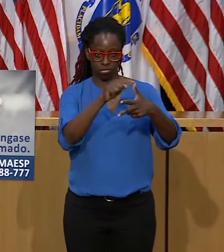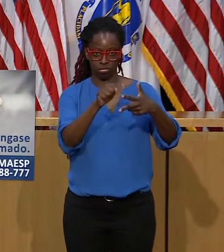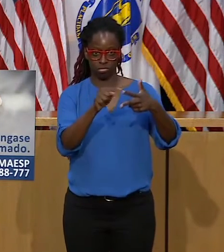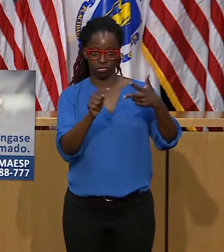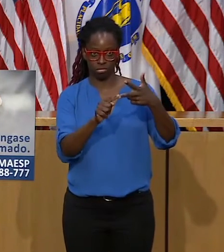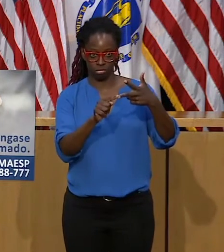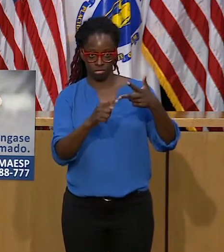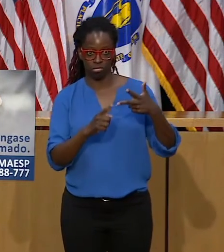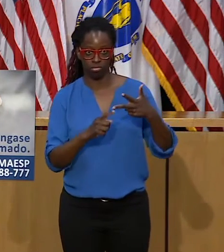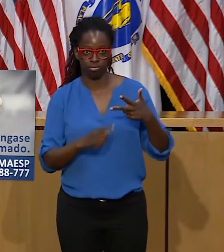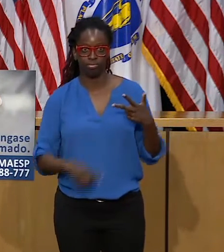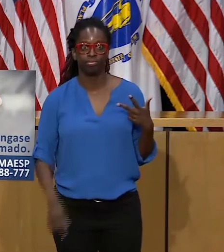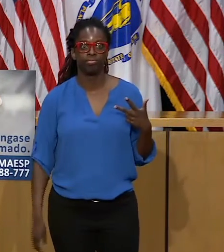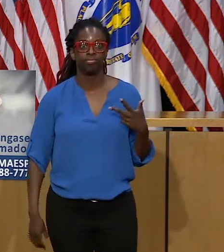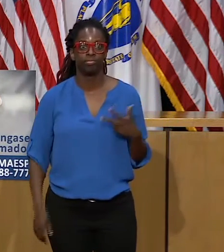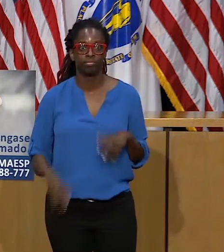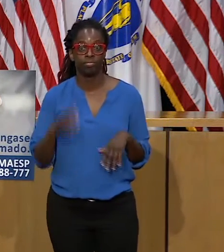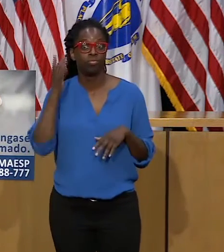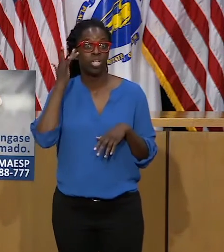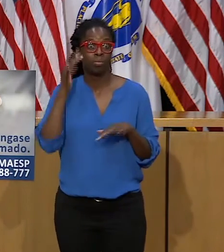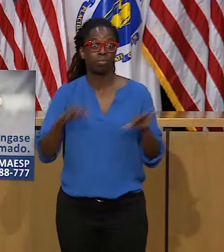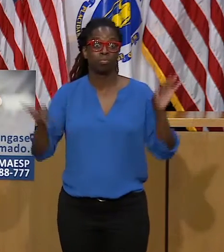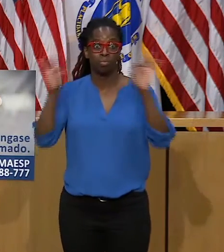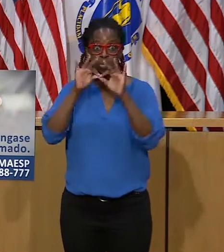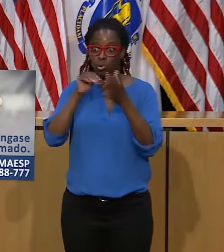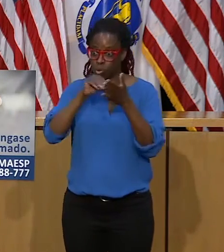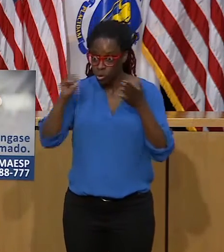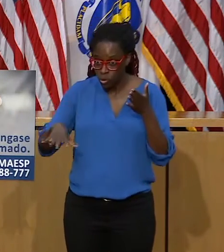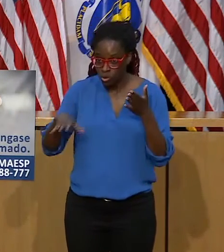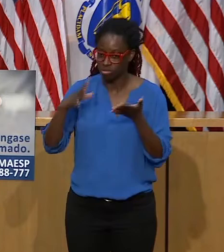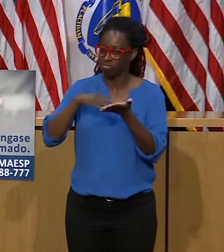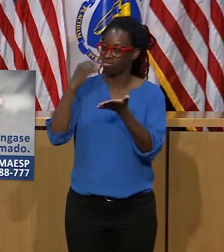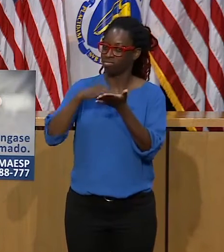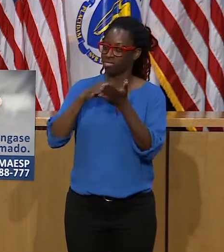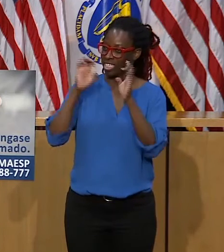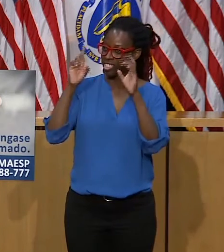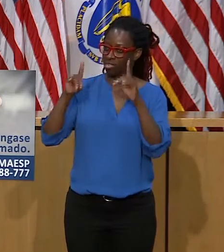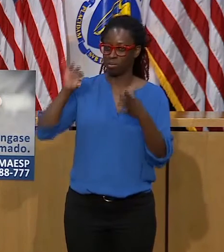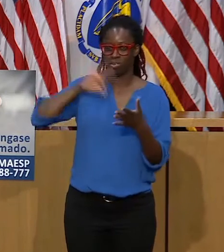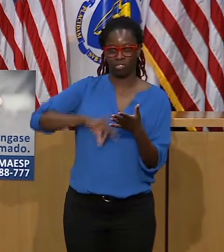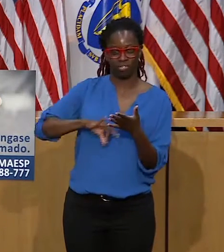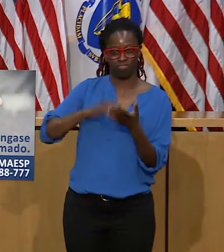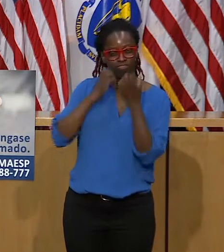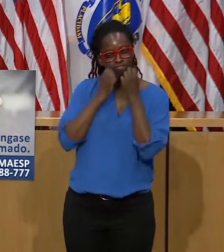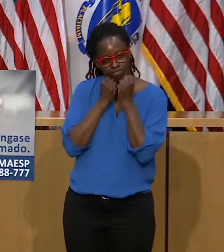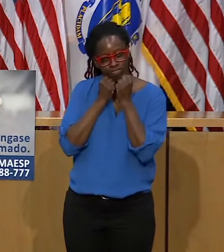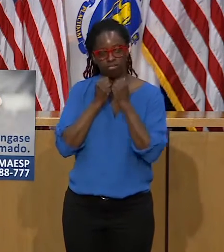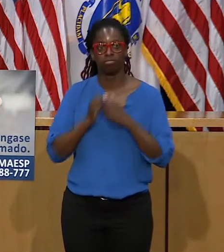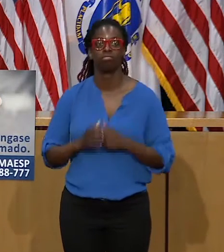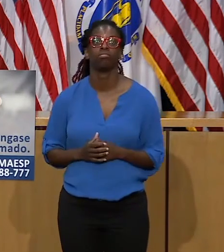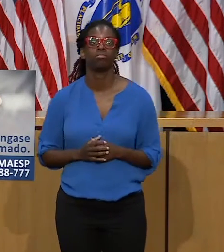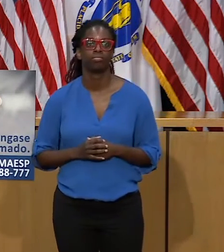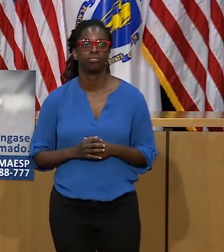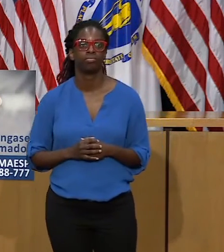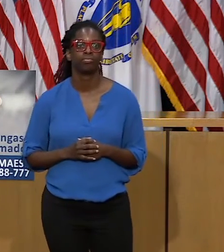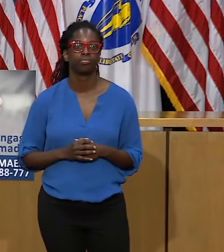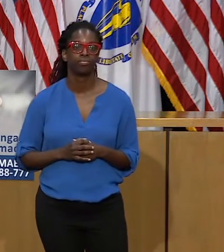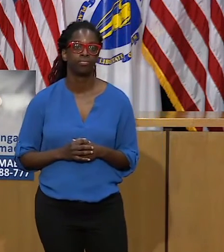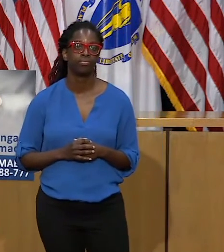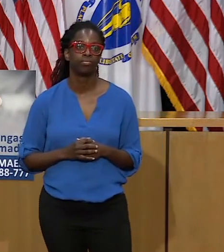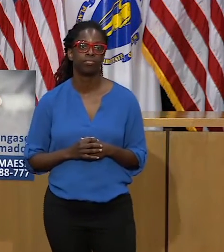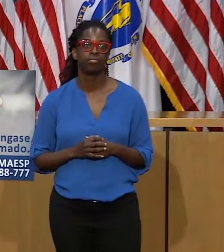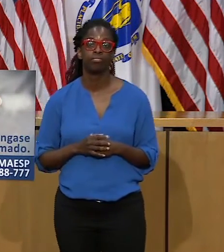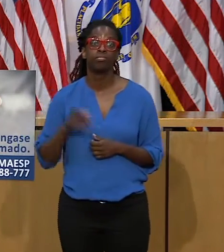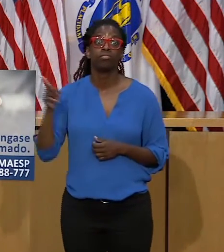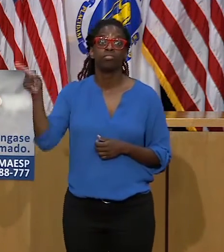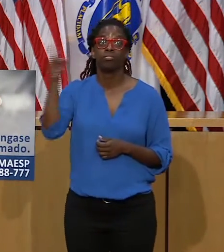allows us to do that for the good of all of our kids. What we have learned from our medical experts is there is no one silver bullet that will help